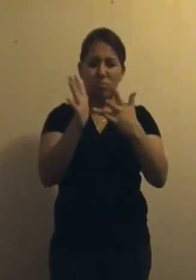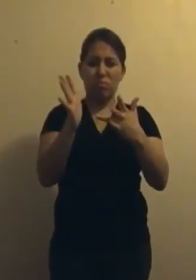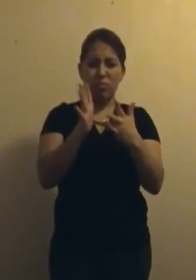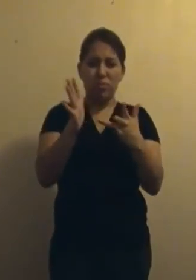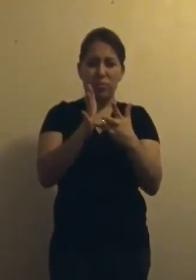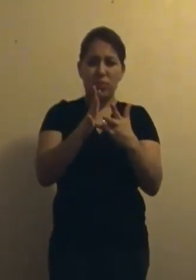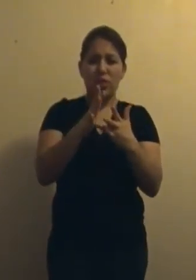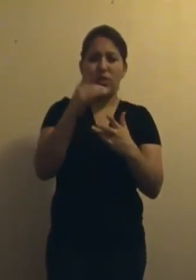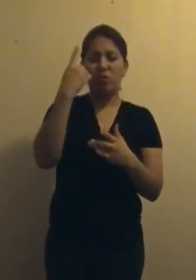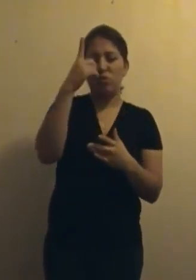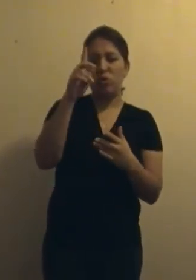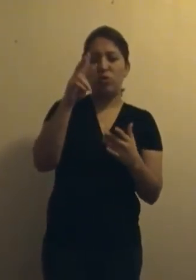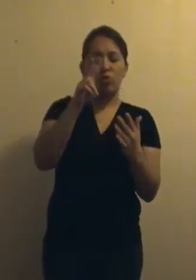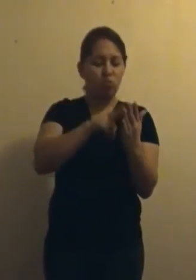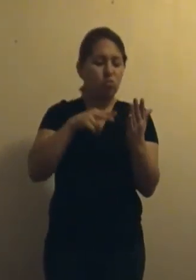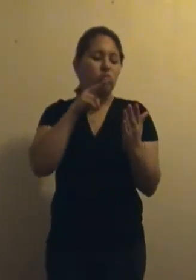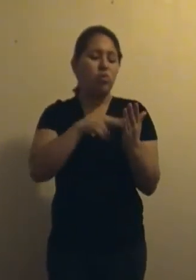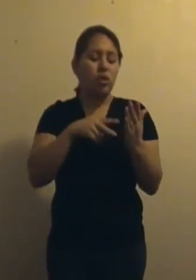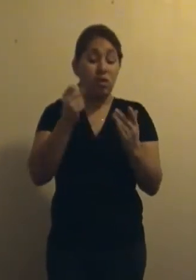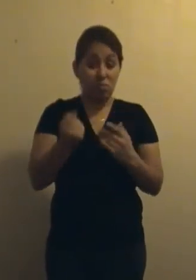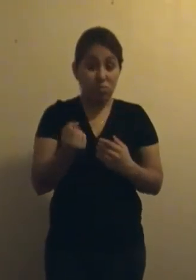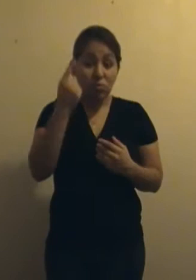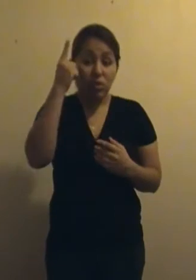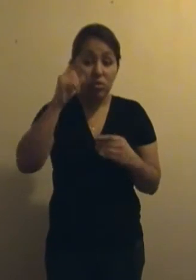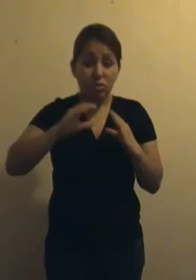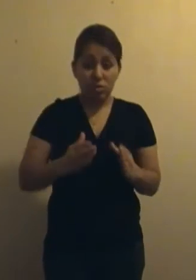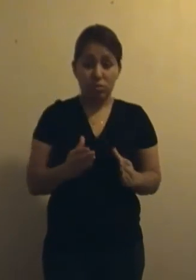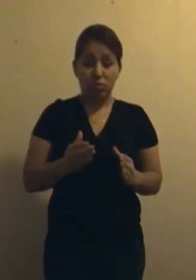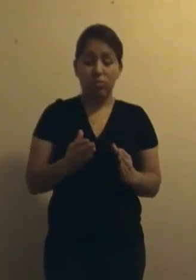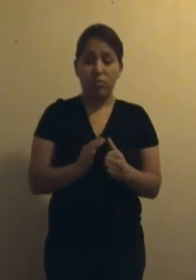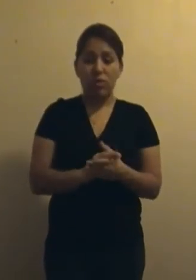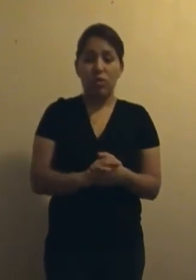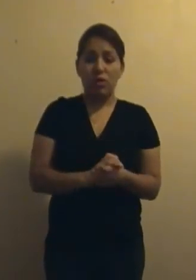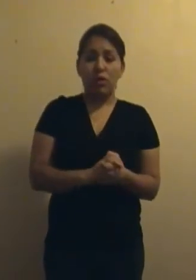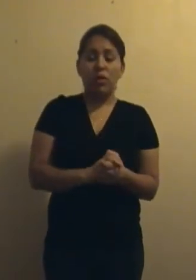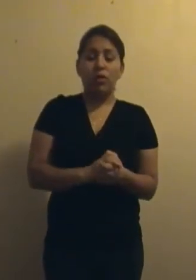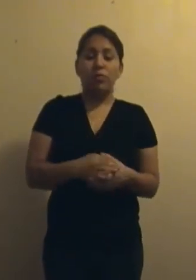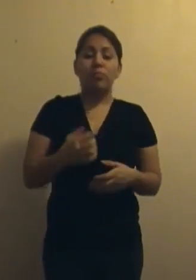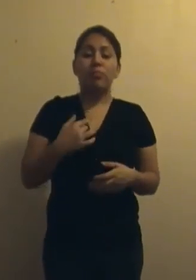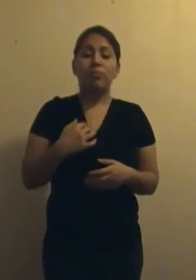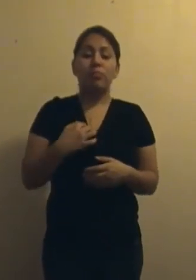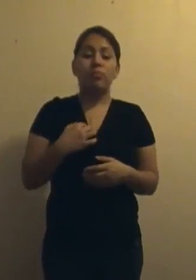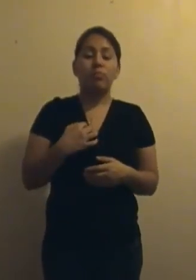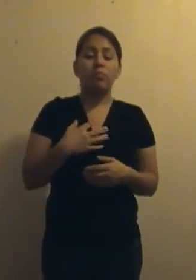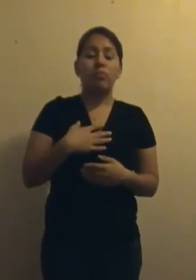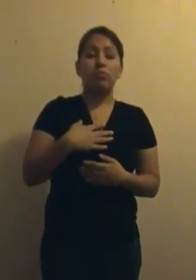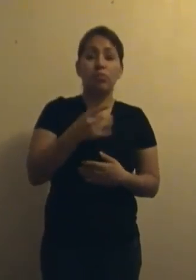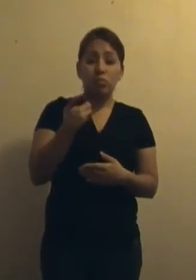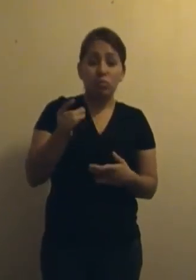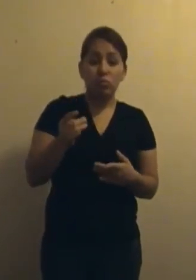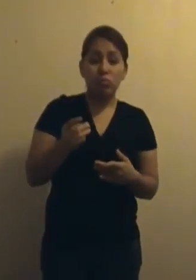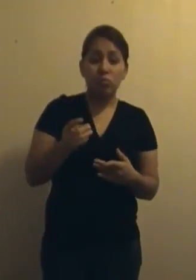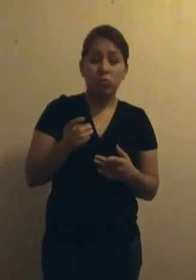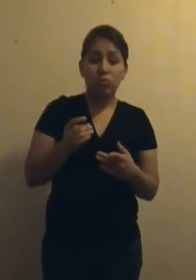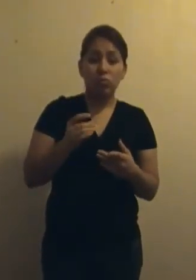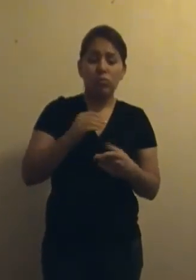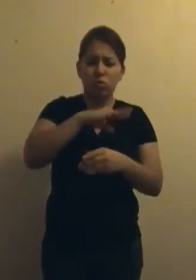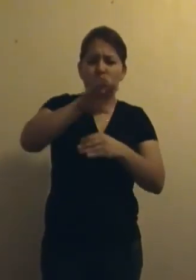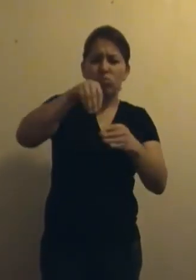reading comprehension class, theoretically. Now, I do like to integrate some writing assignments, and so I do this